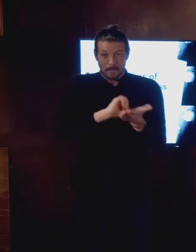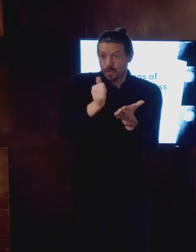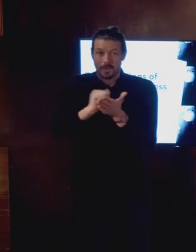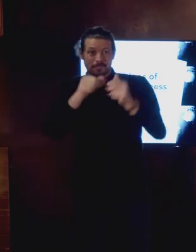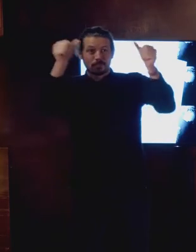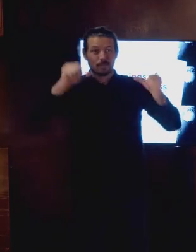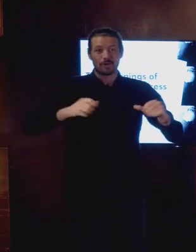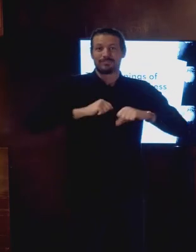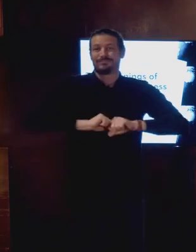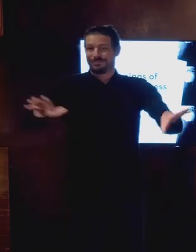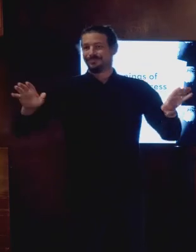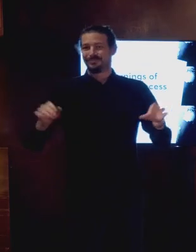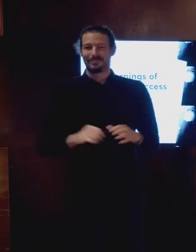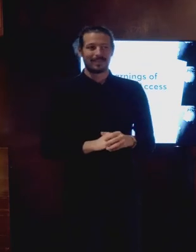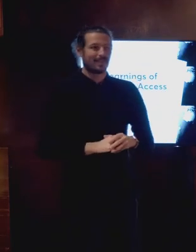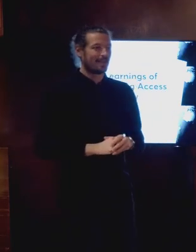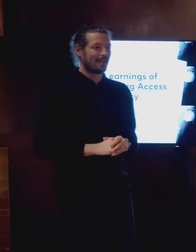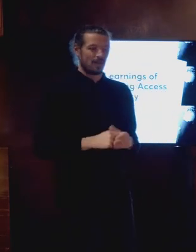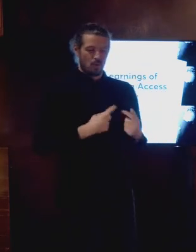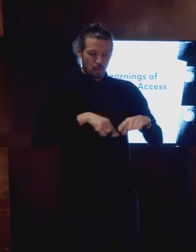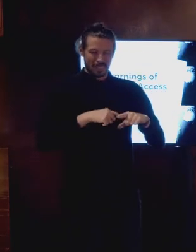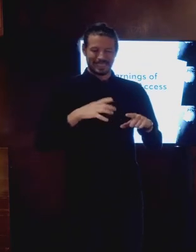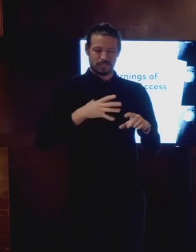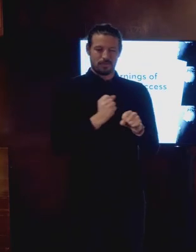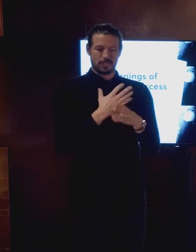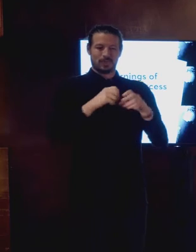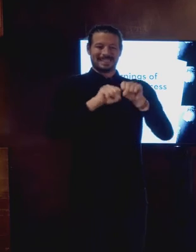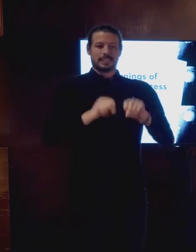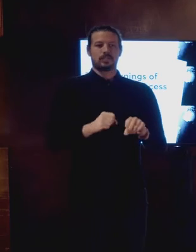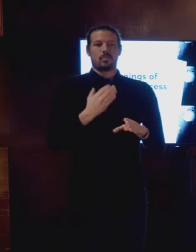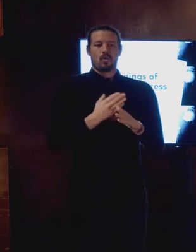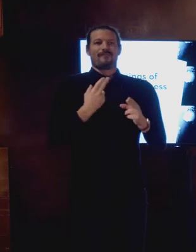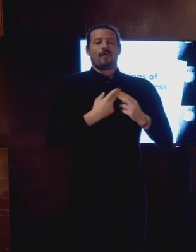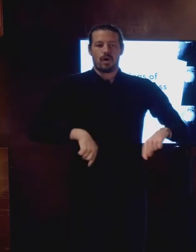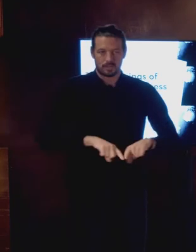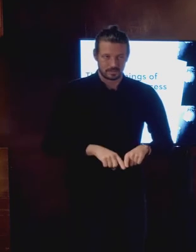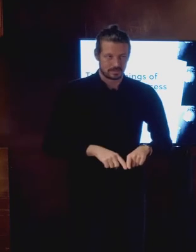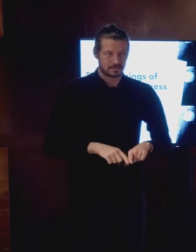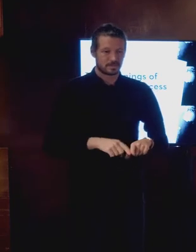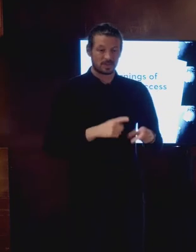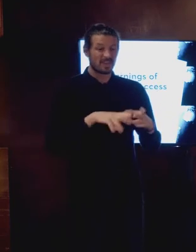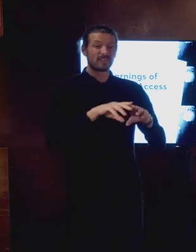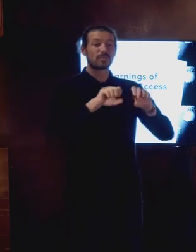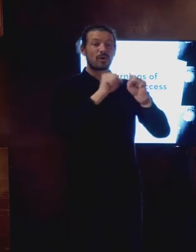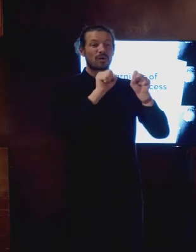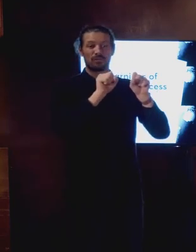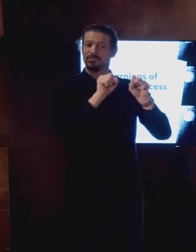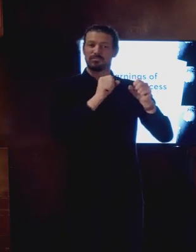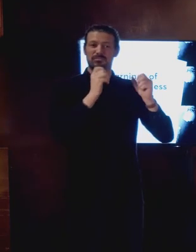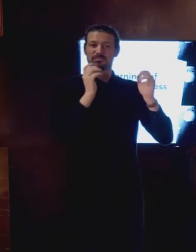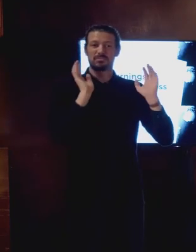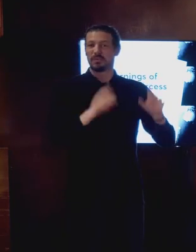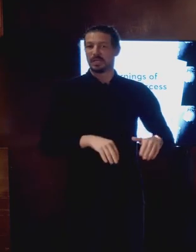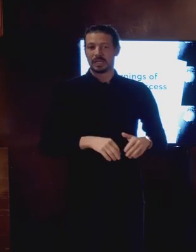to start, because the system isn't working for us, we have to make it work for us now. So if it's broken, let's go with it.